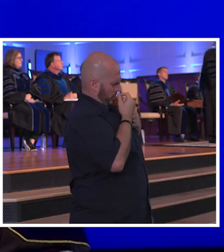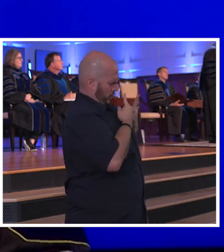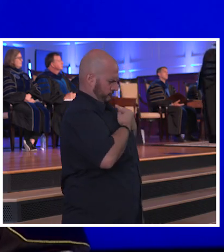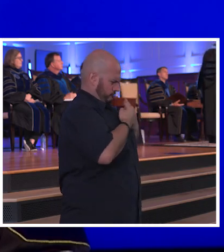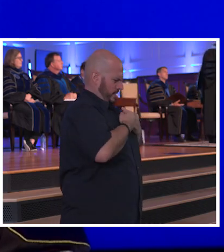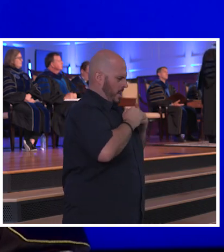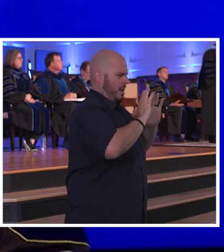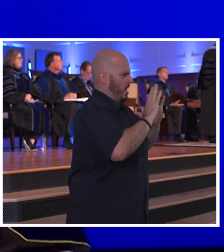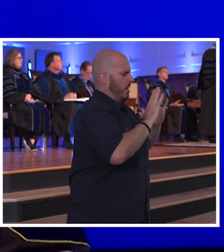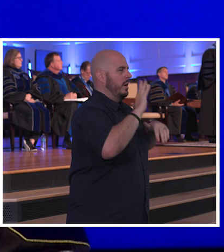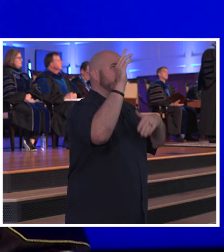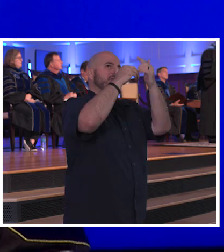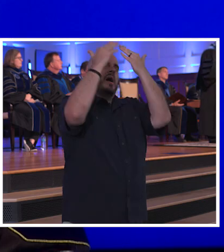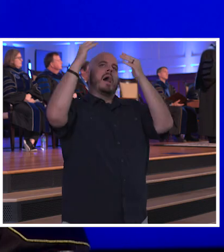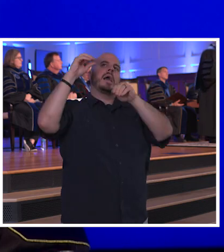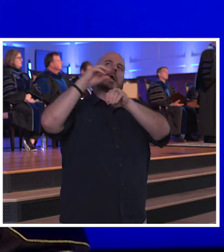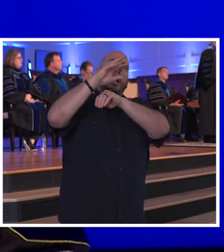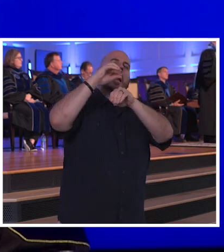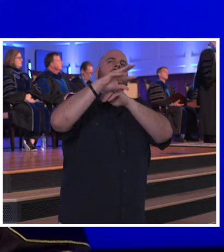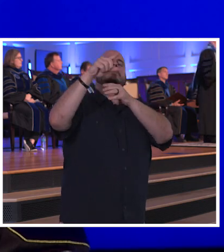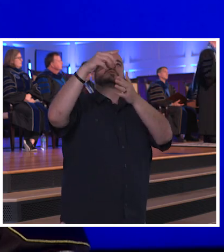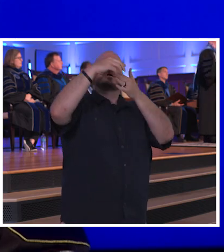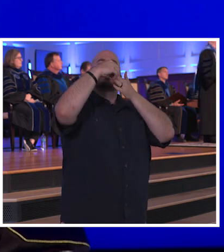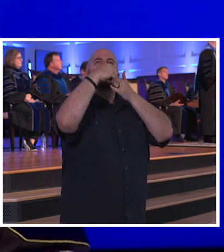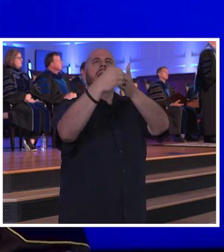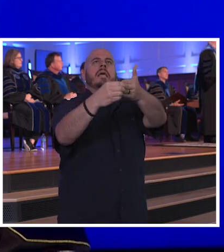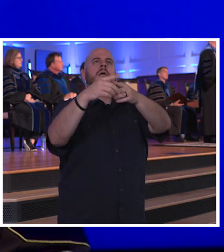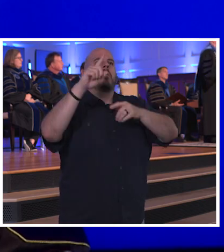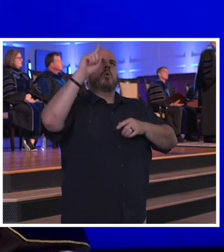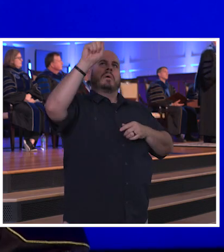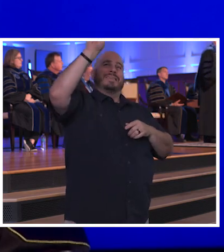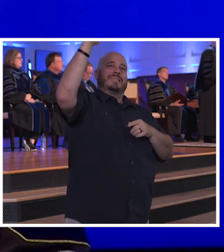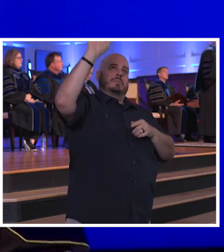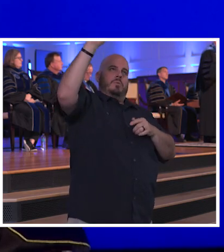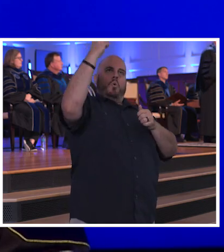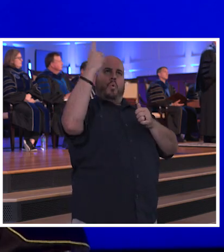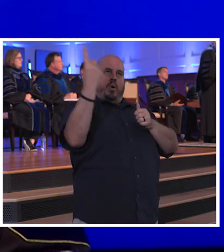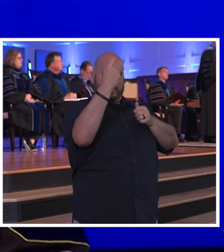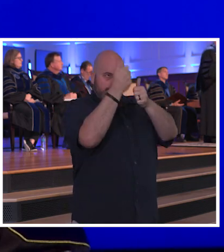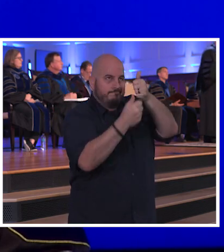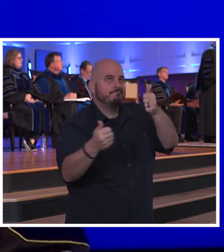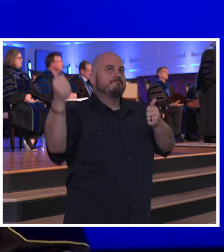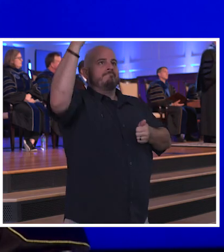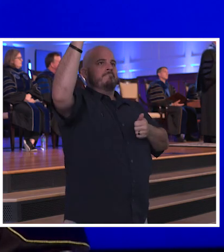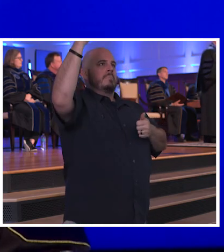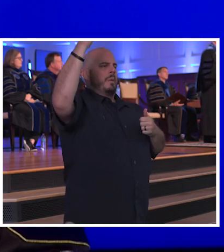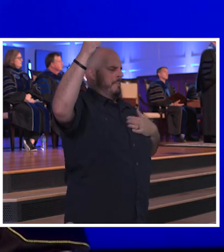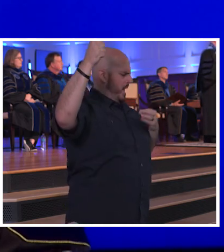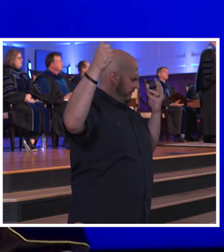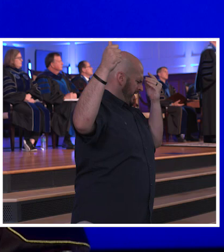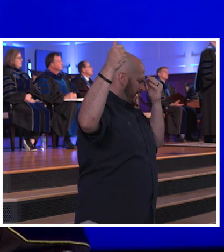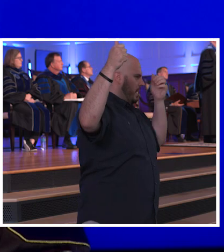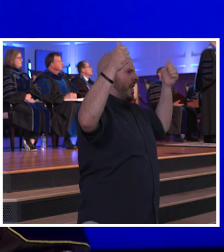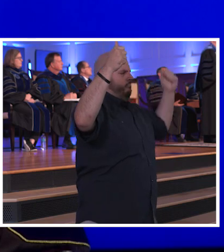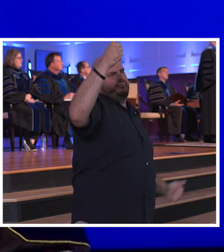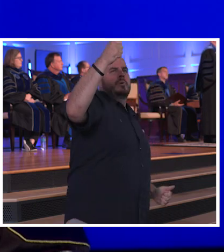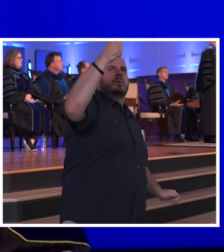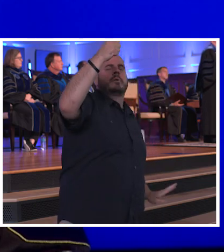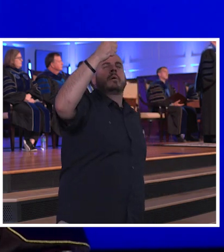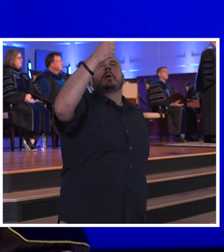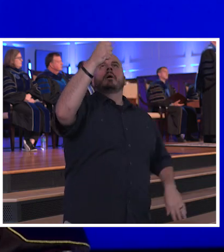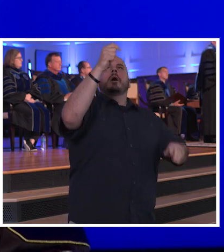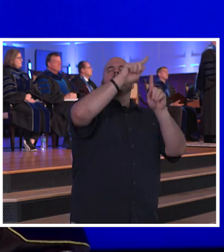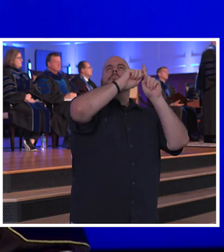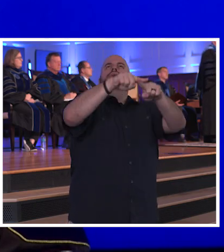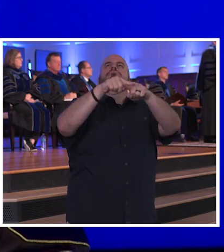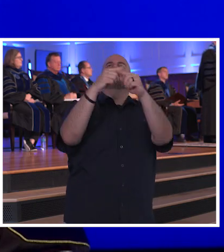and wisdom should always trump human counsel and thinking. I love the way, again, the Old Testament scholar